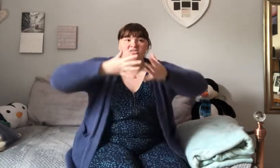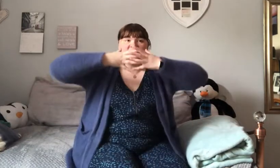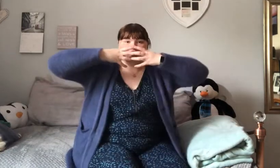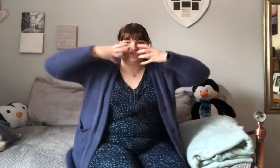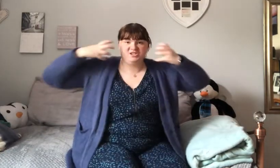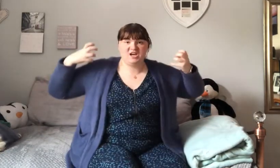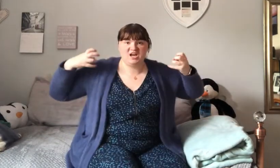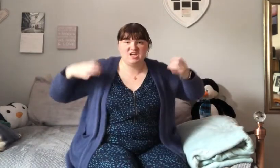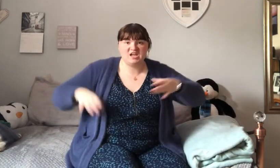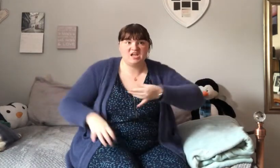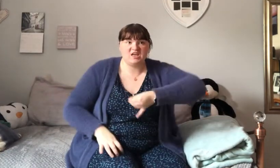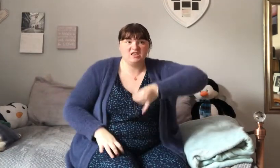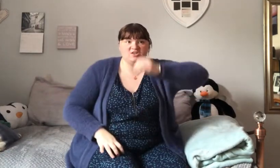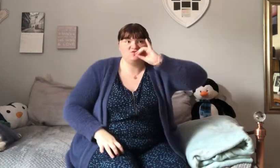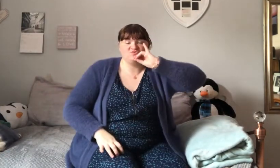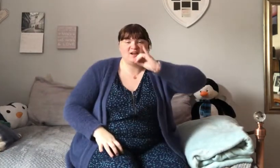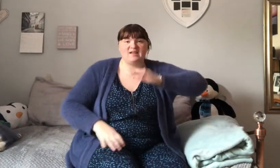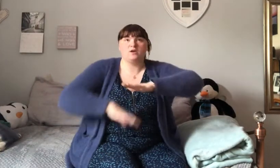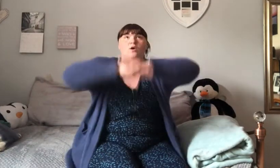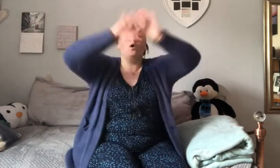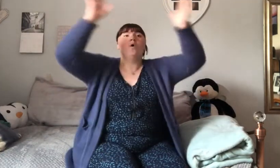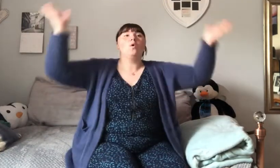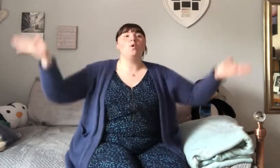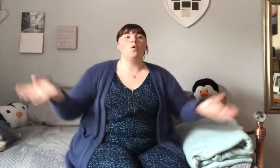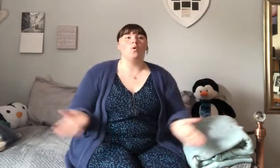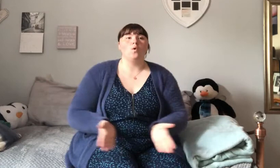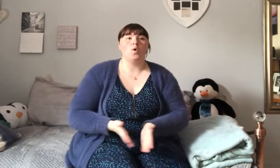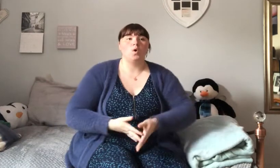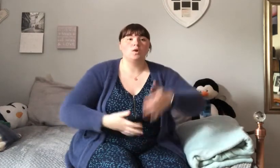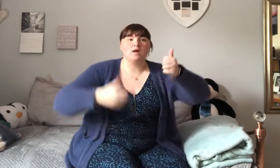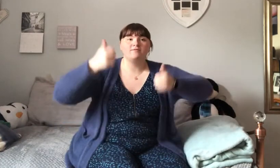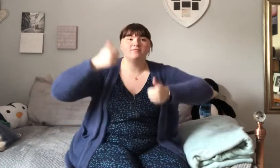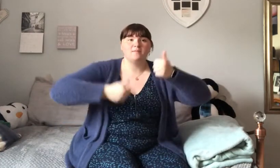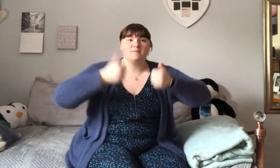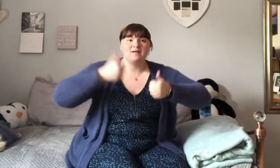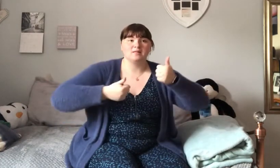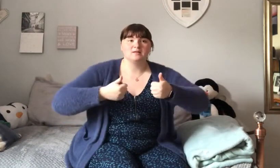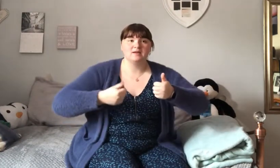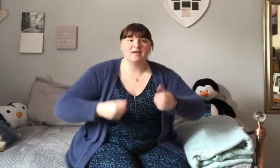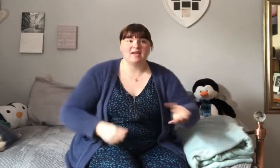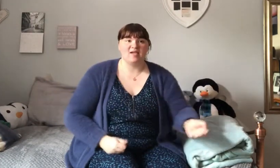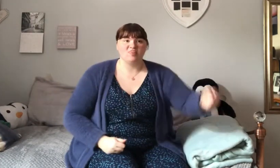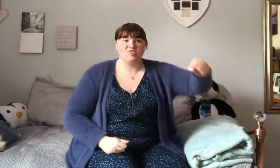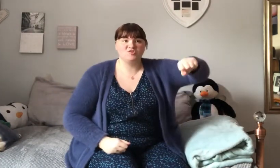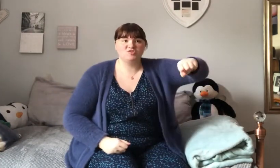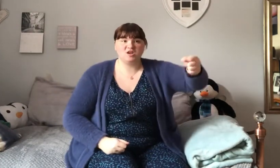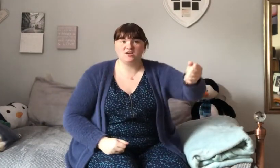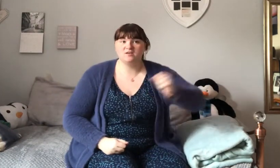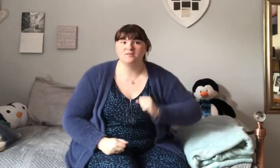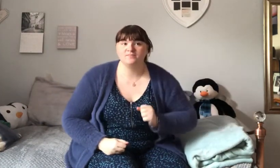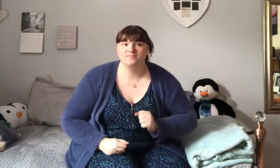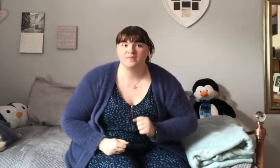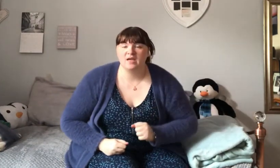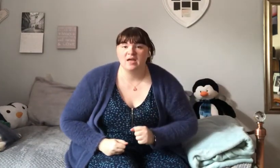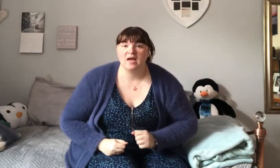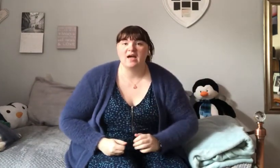The tiger drank all of the milk in the jug